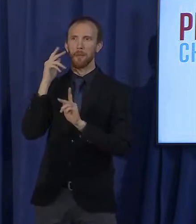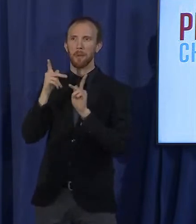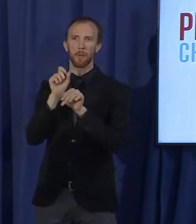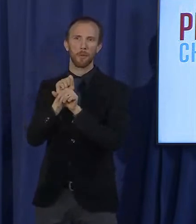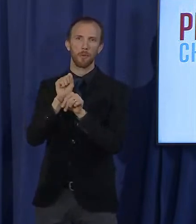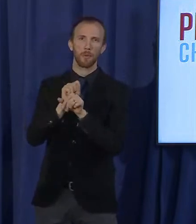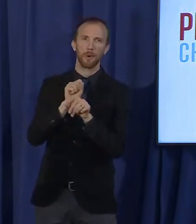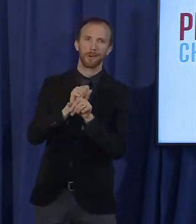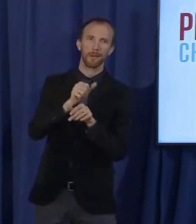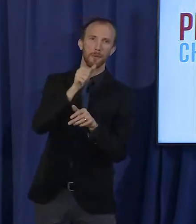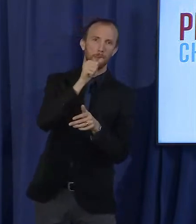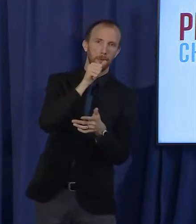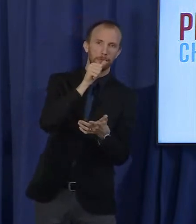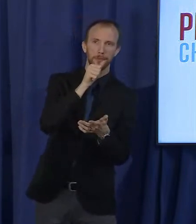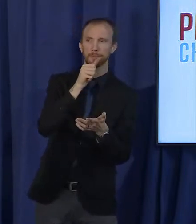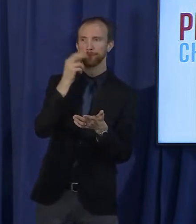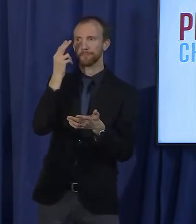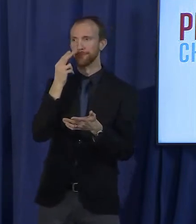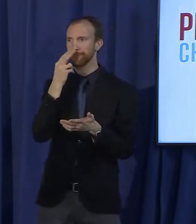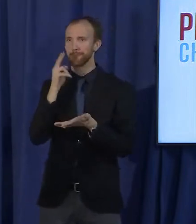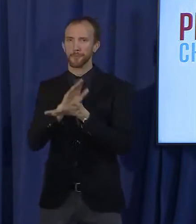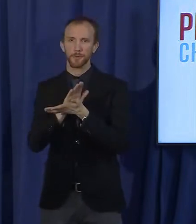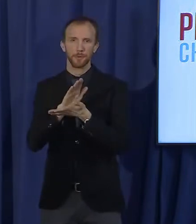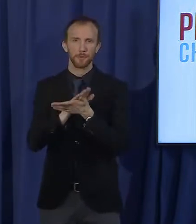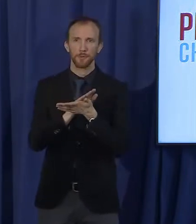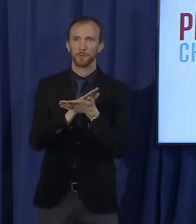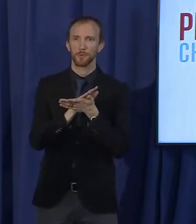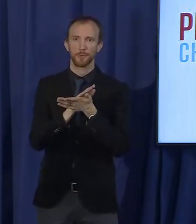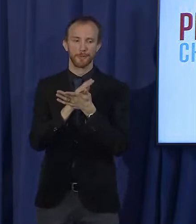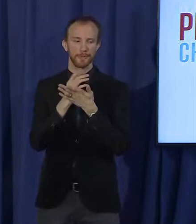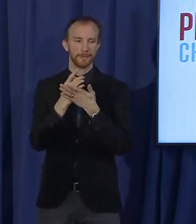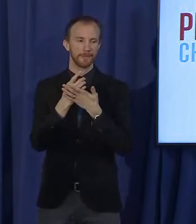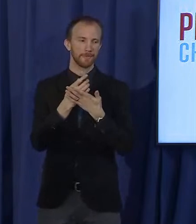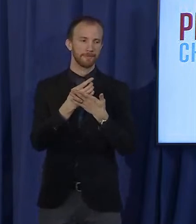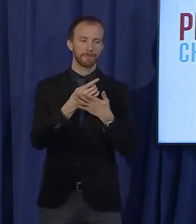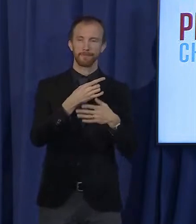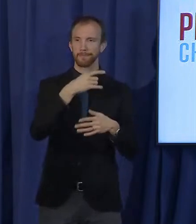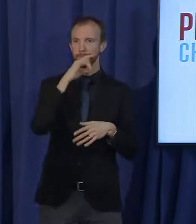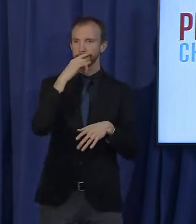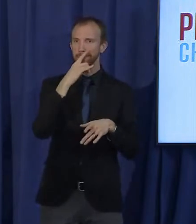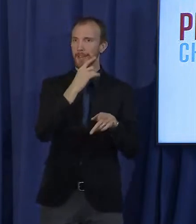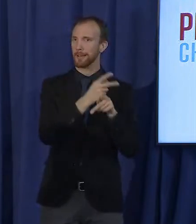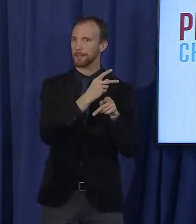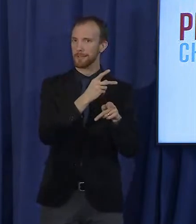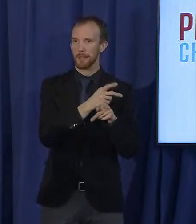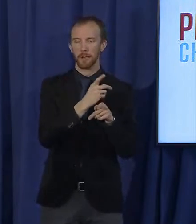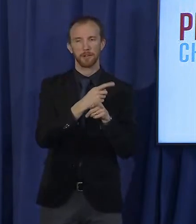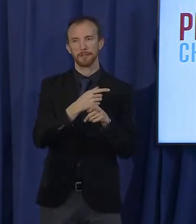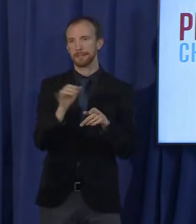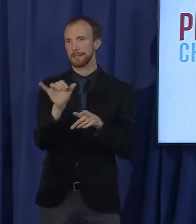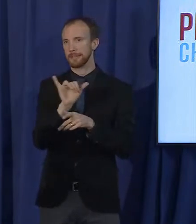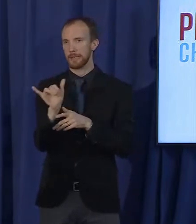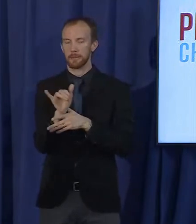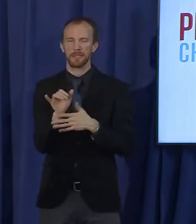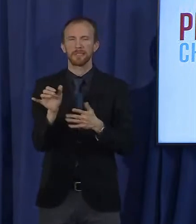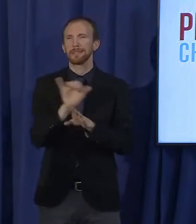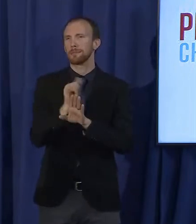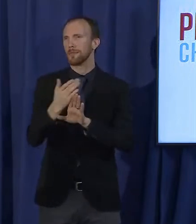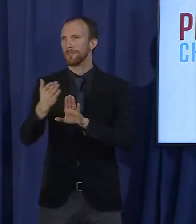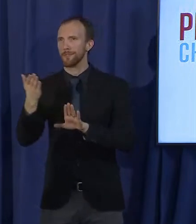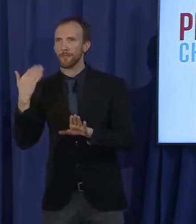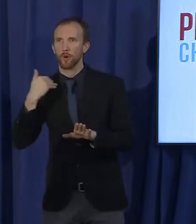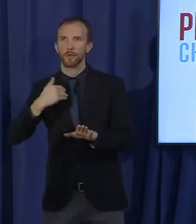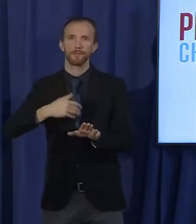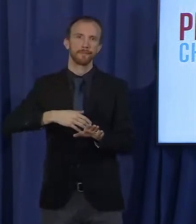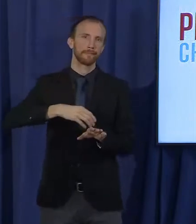who work for private and parochial schools and daycares, just as we direct a dedicated stream to the first responders, to the correctional officers, to the